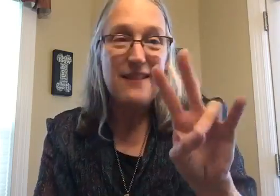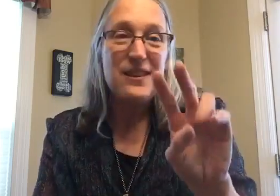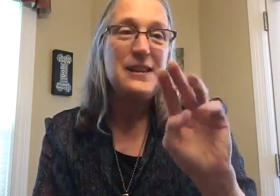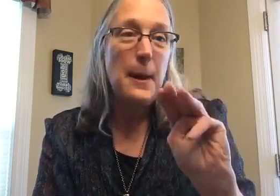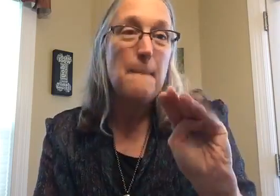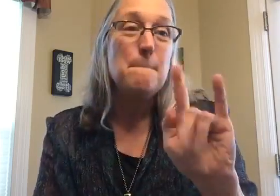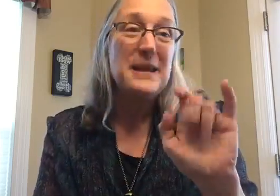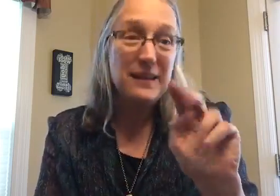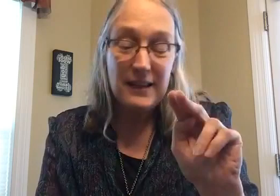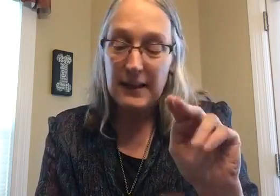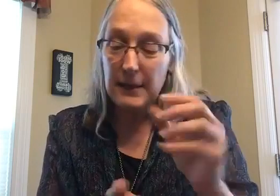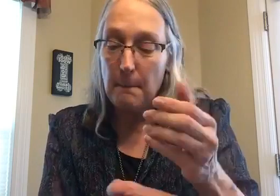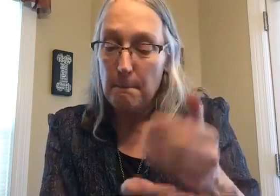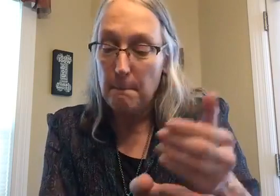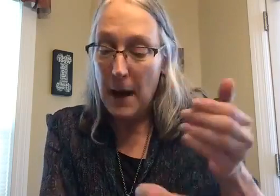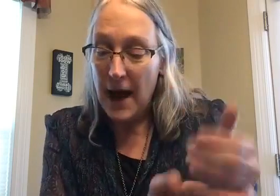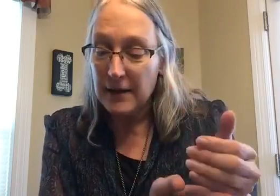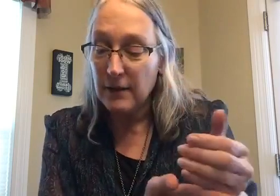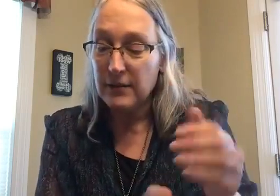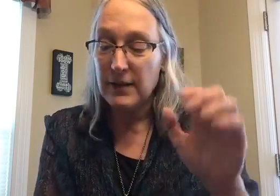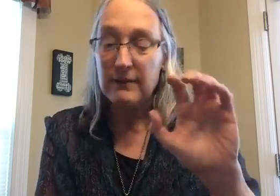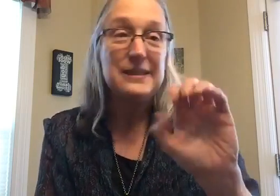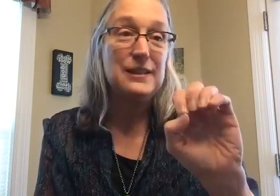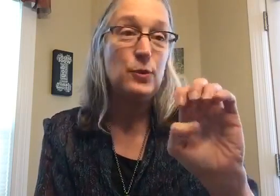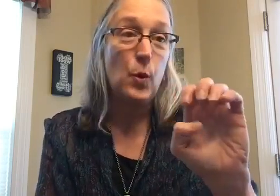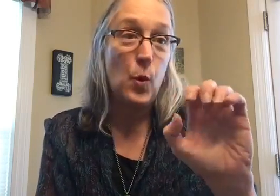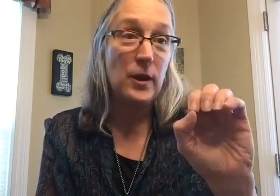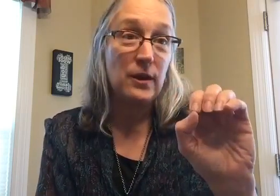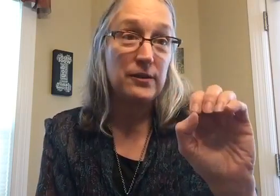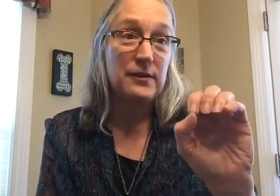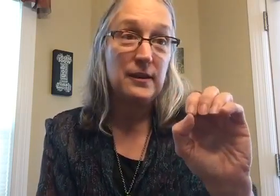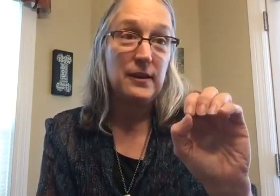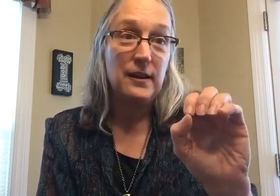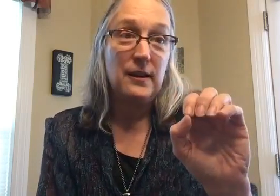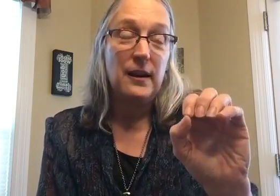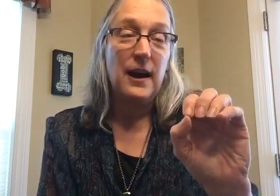7 million bottles of essential oils,